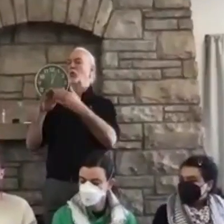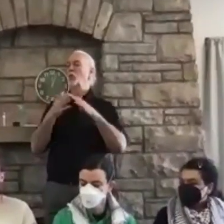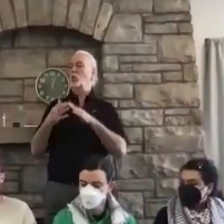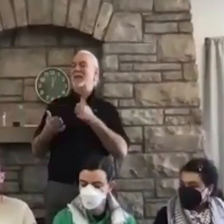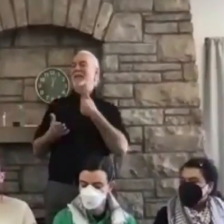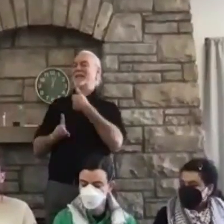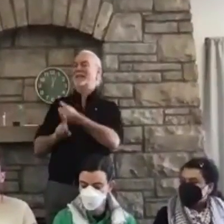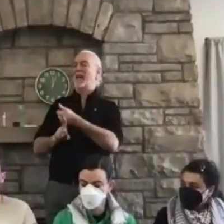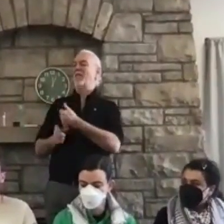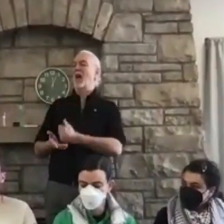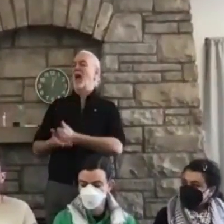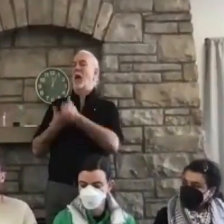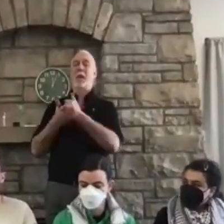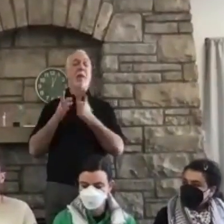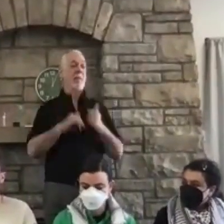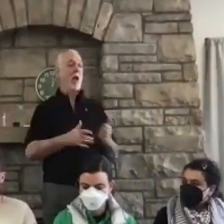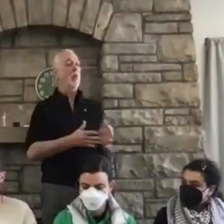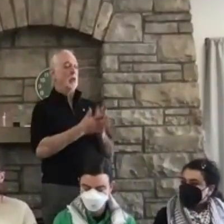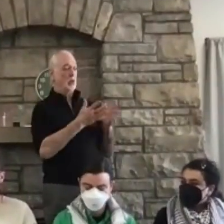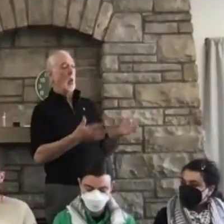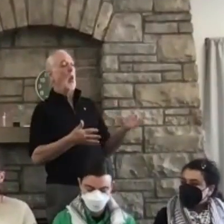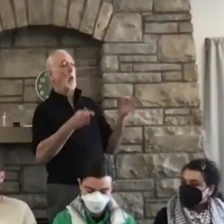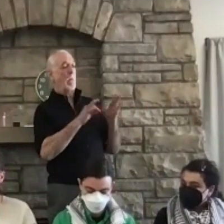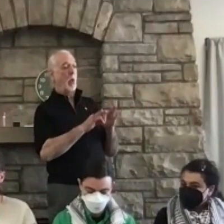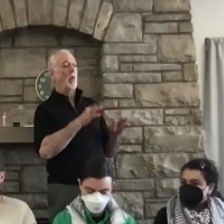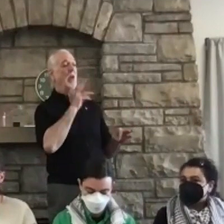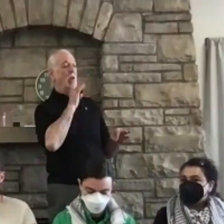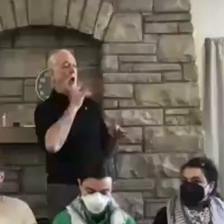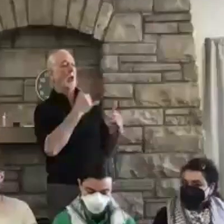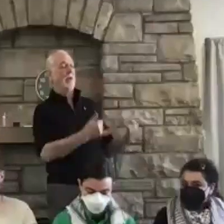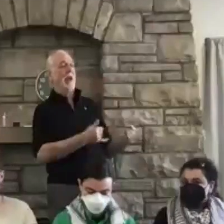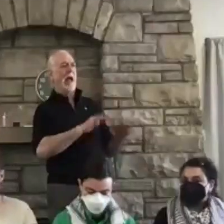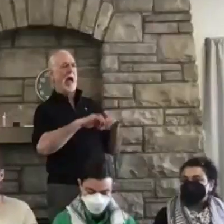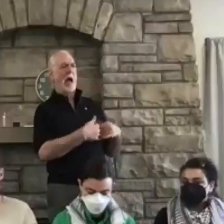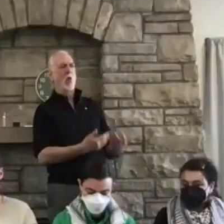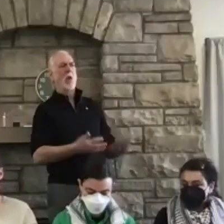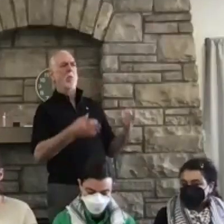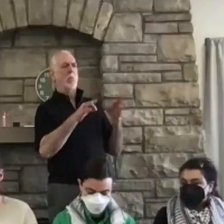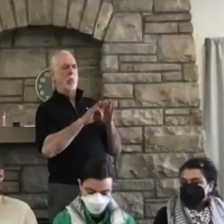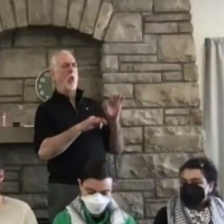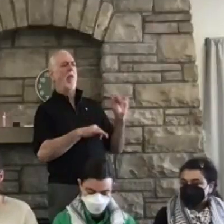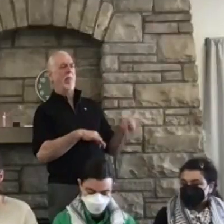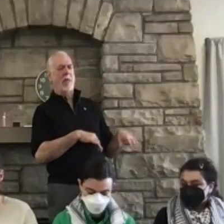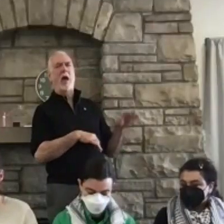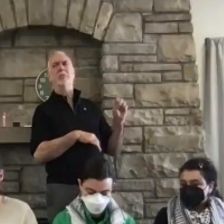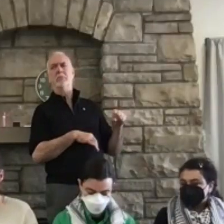so important in the talks today about how important that is.